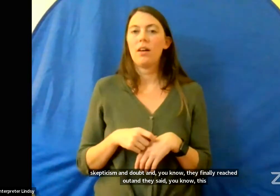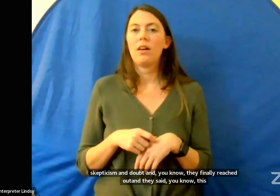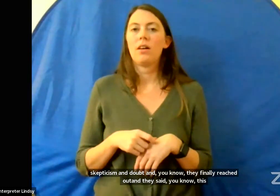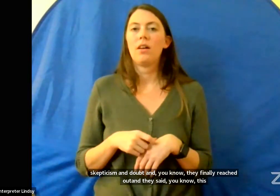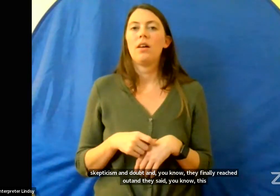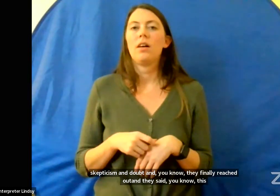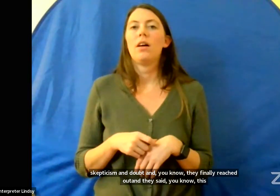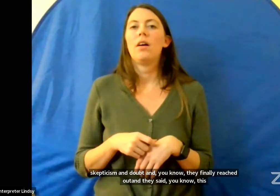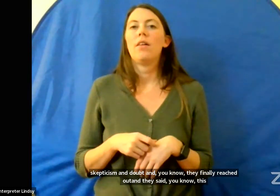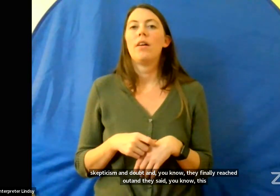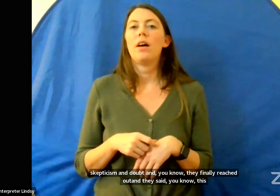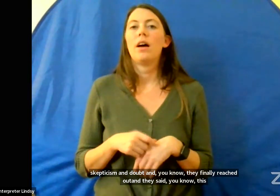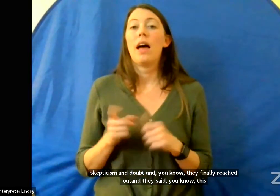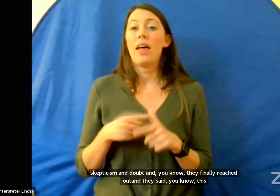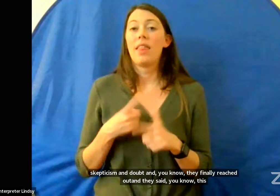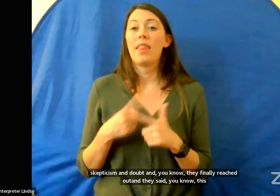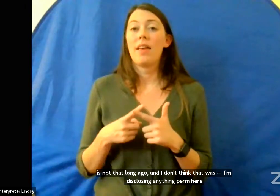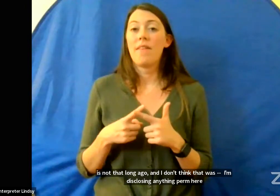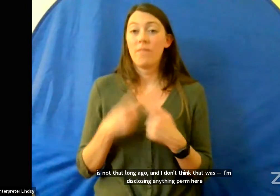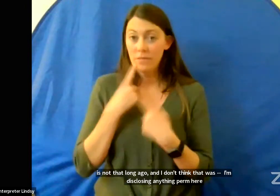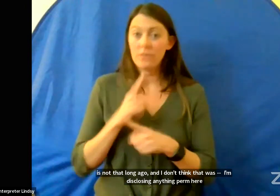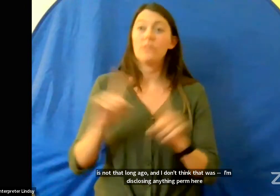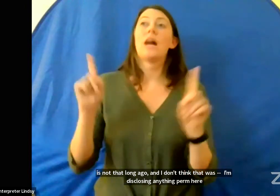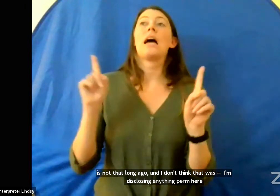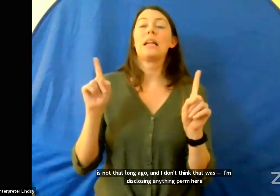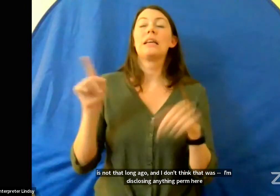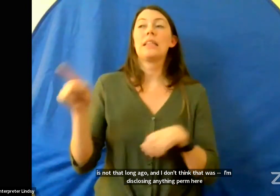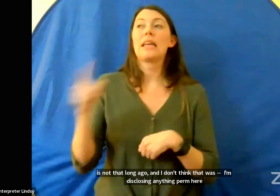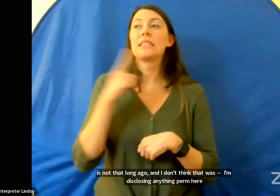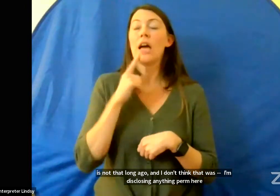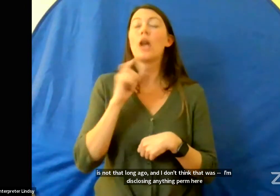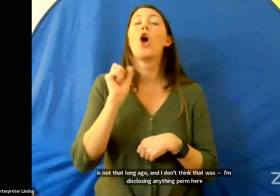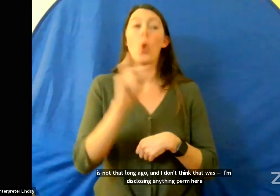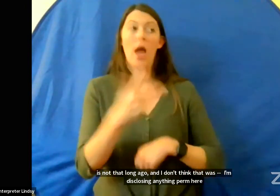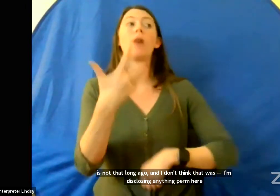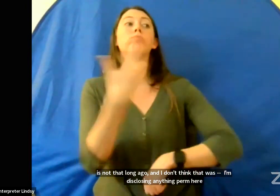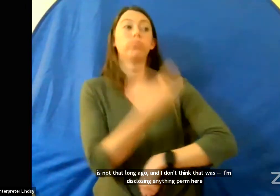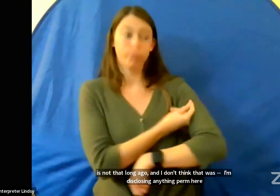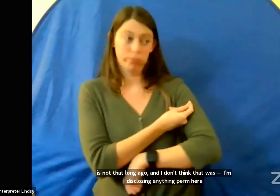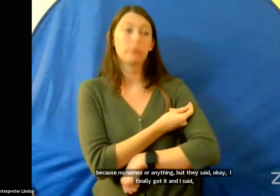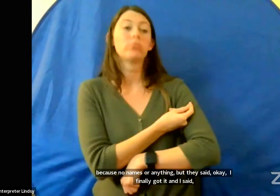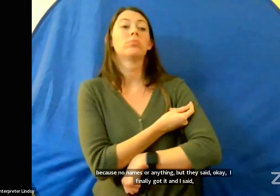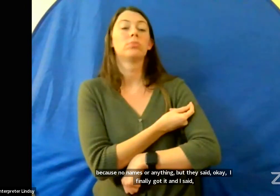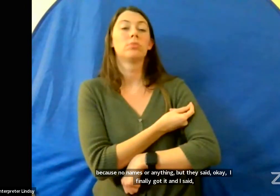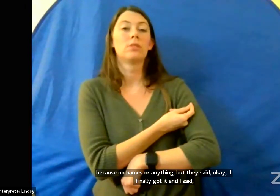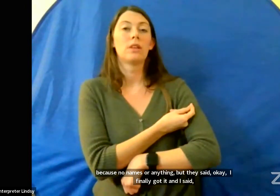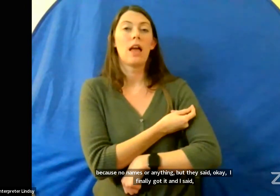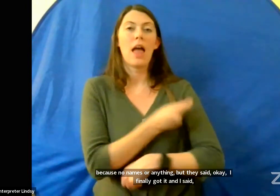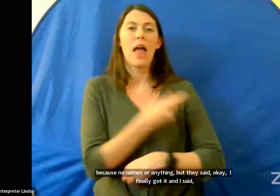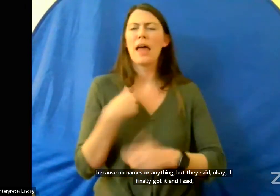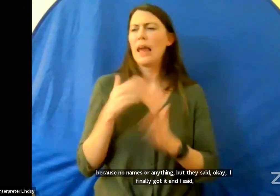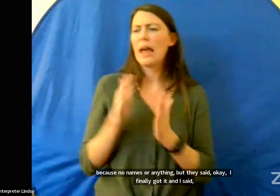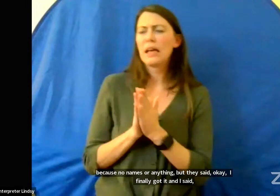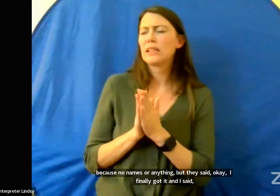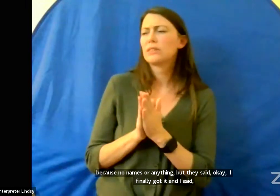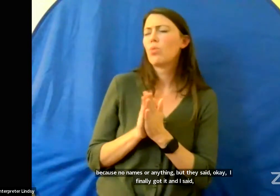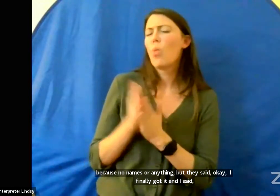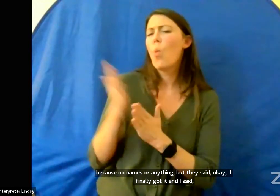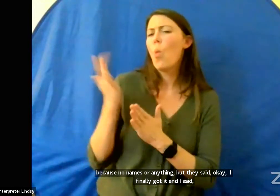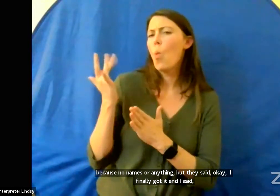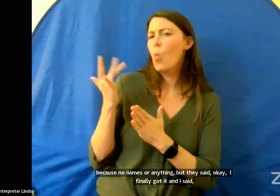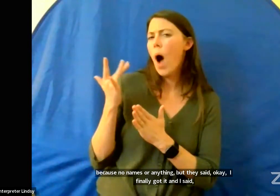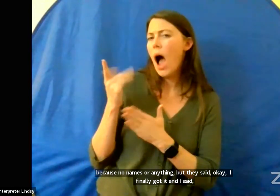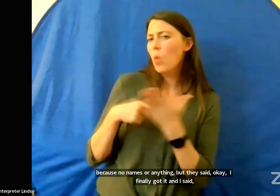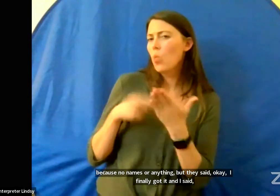or anything, but you know, they said, okay, I finally got it. And I said, well, what changed your mind? What convinced you? And they